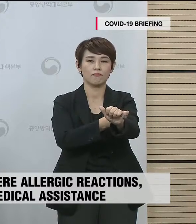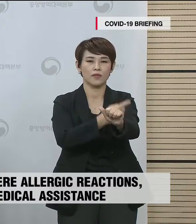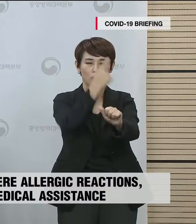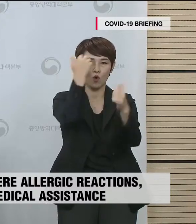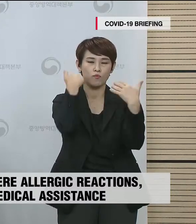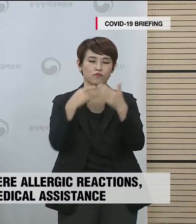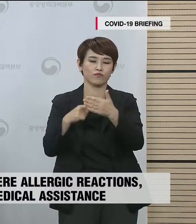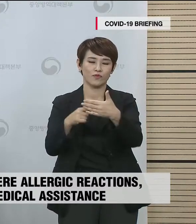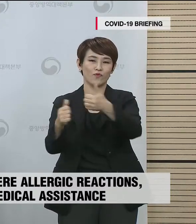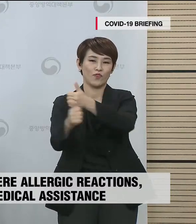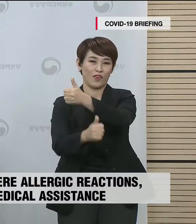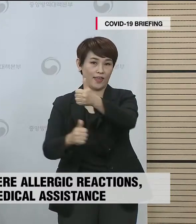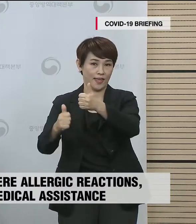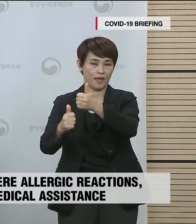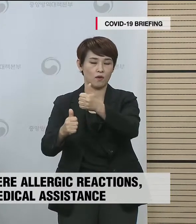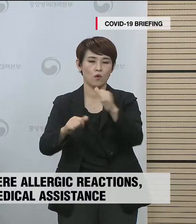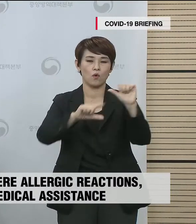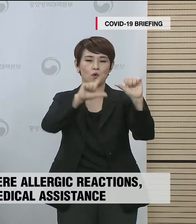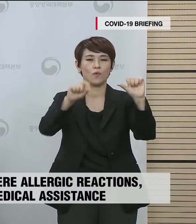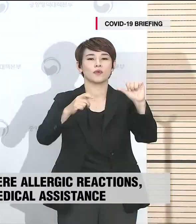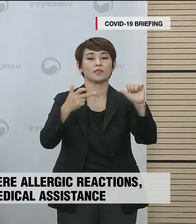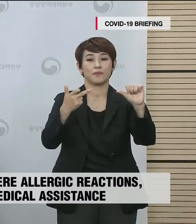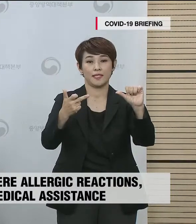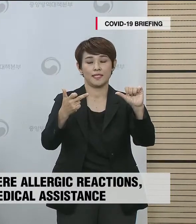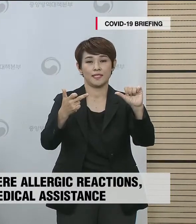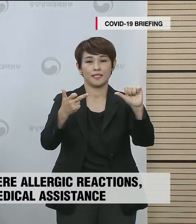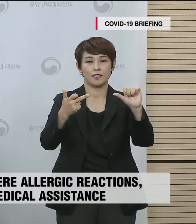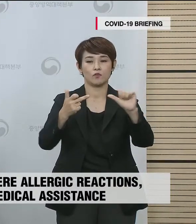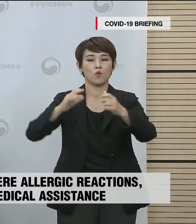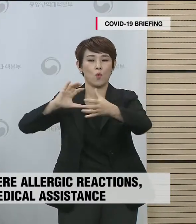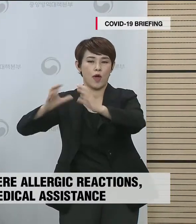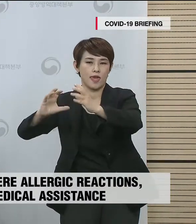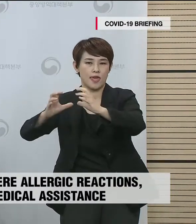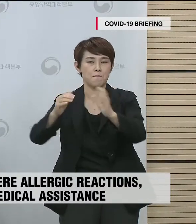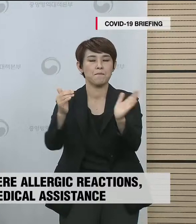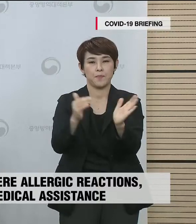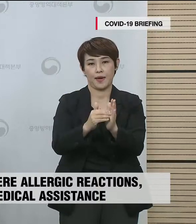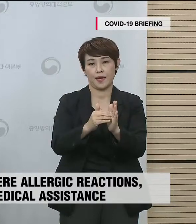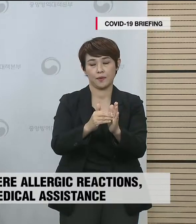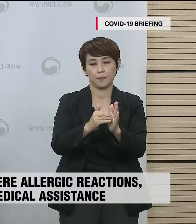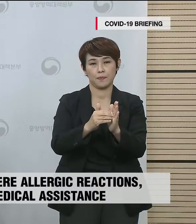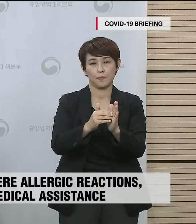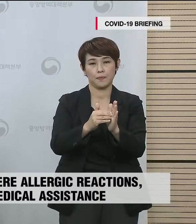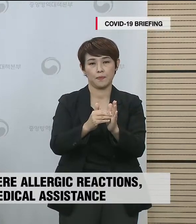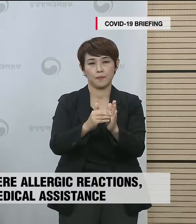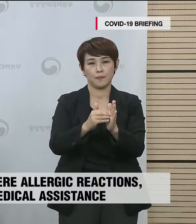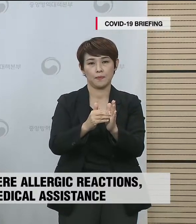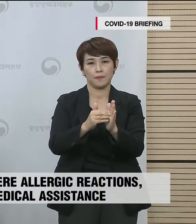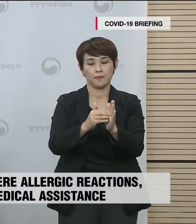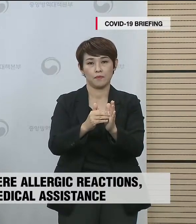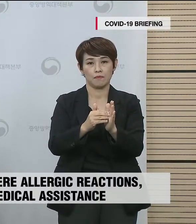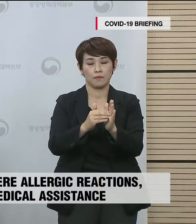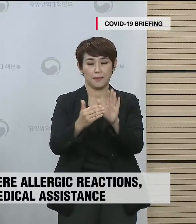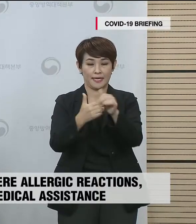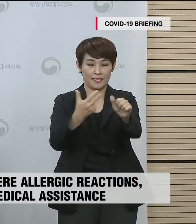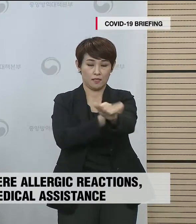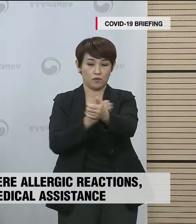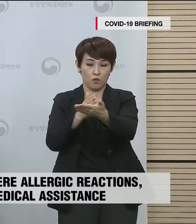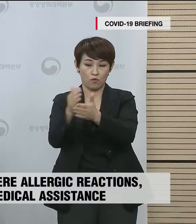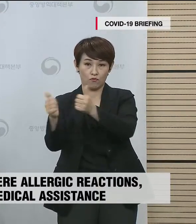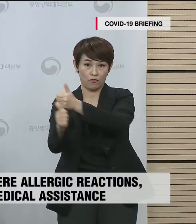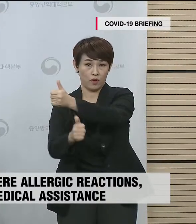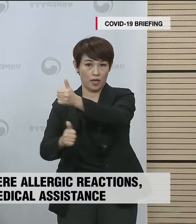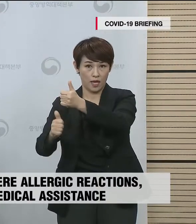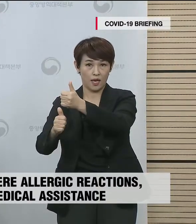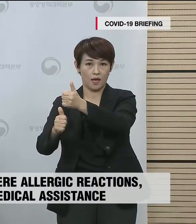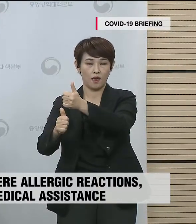South Korea. And we also have a pan-government task force, and by each of the specific